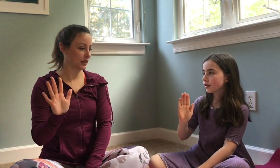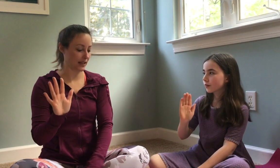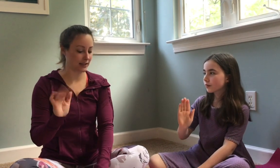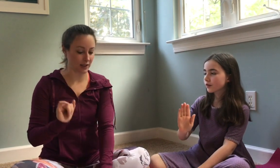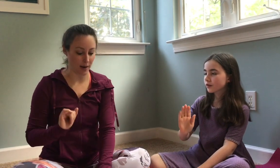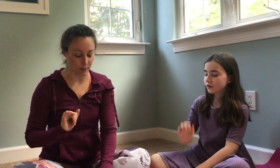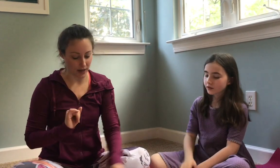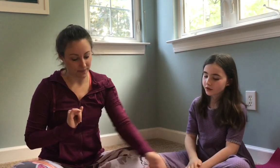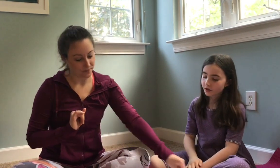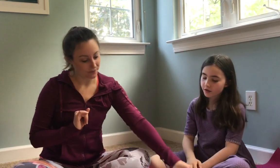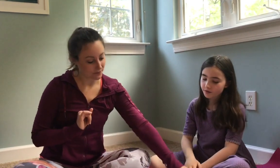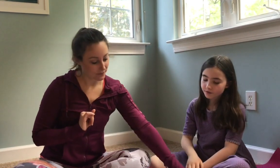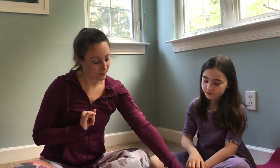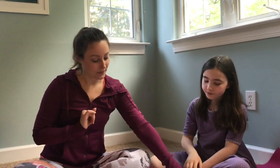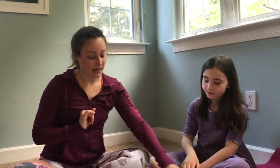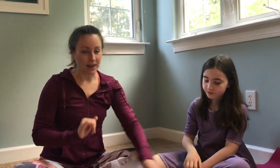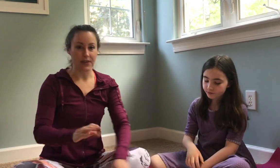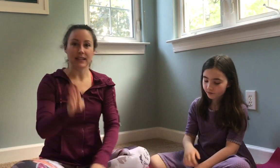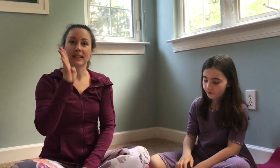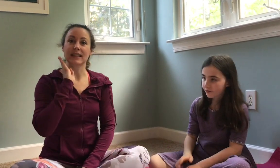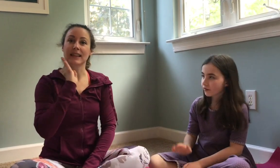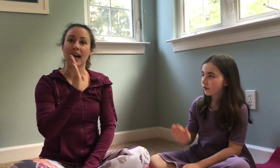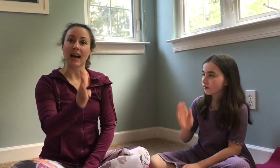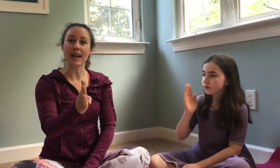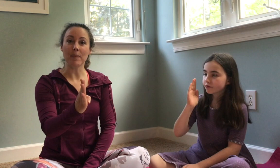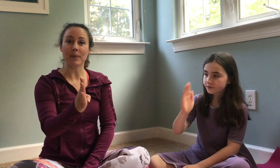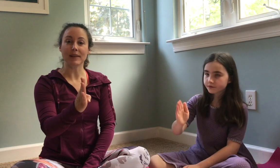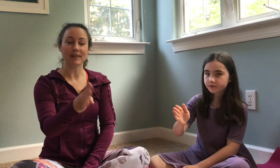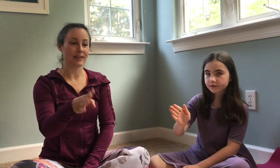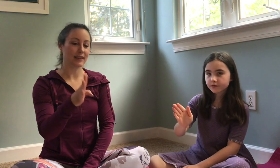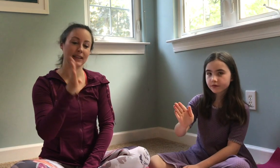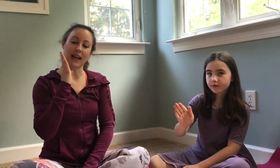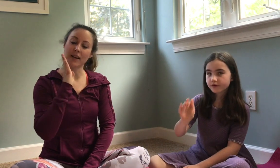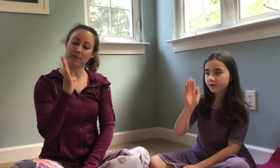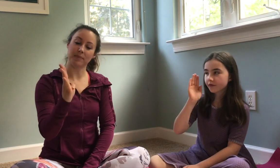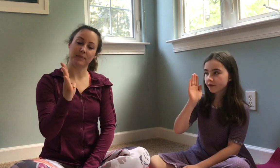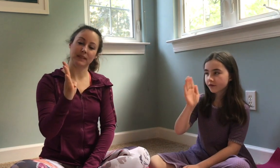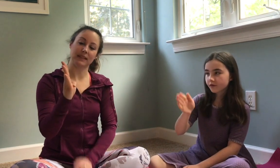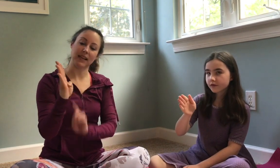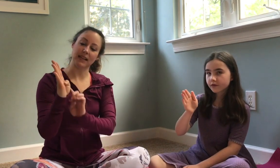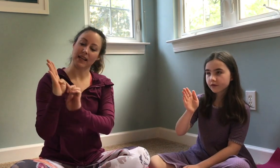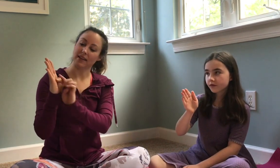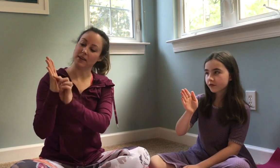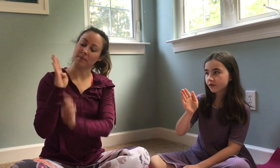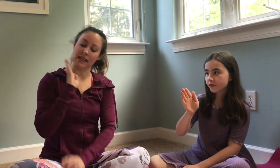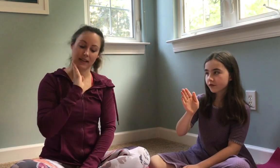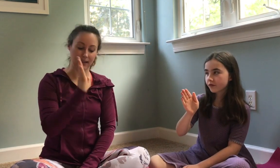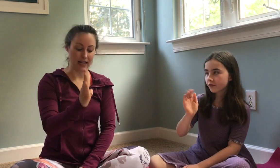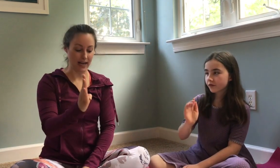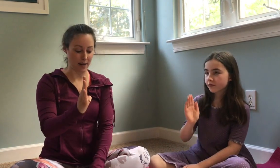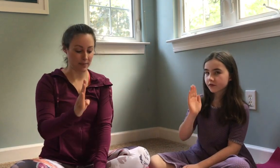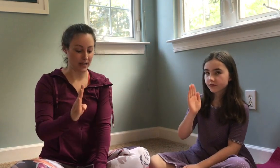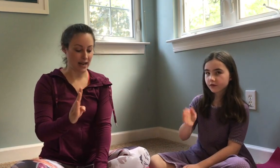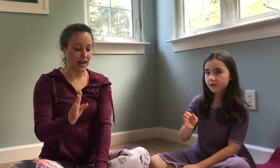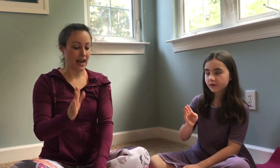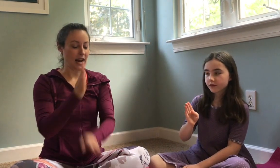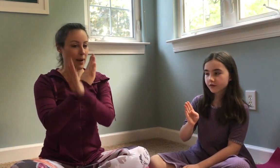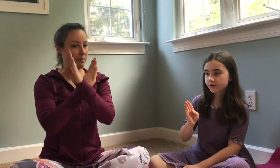a stop, right? Yeah. And this is line up. Line up. It's kind of like B. Line up. And